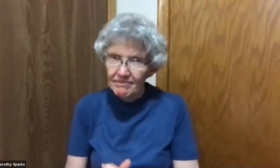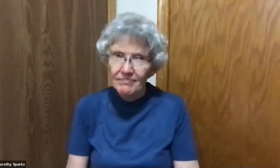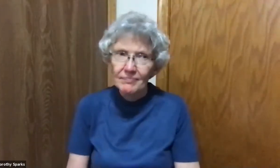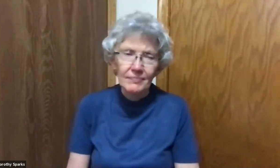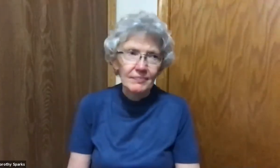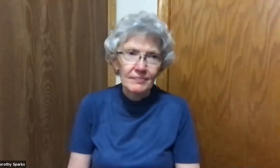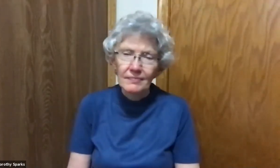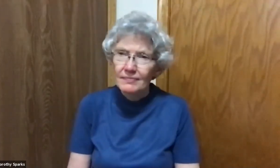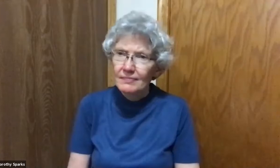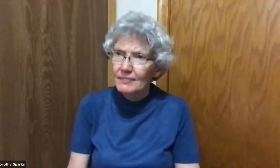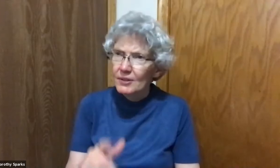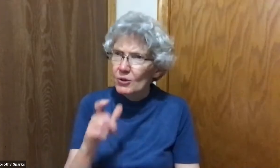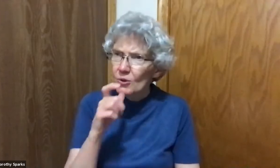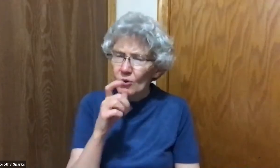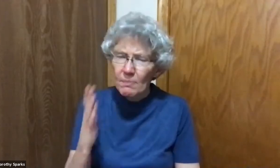Psalm